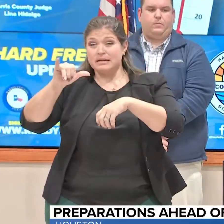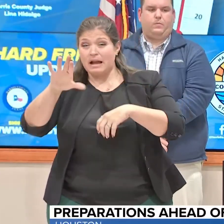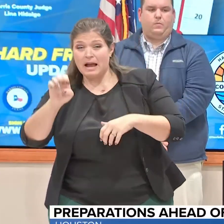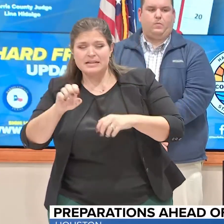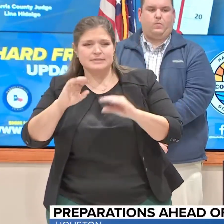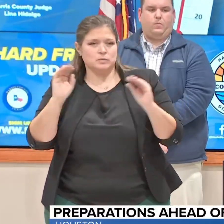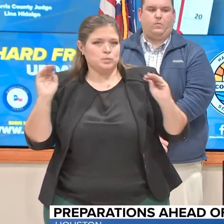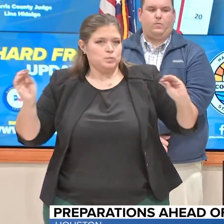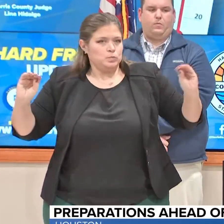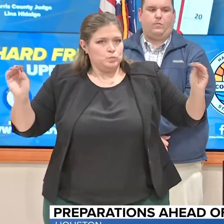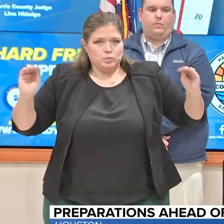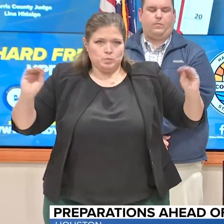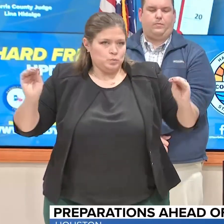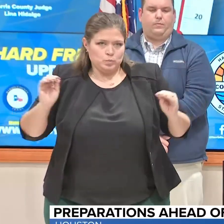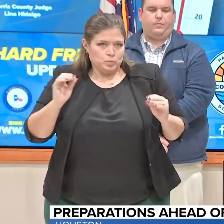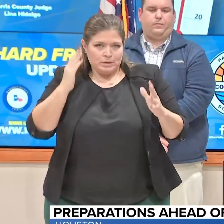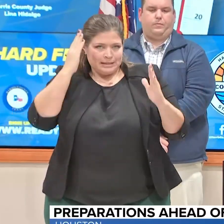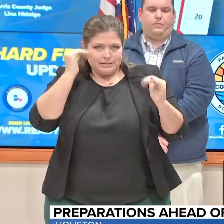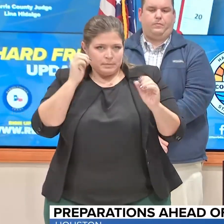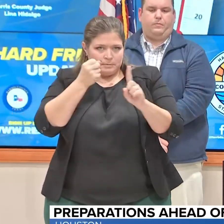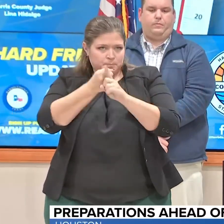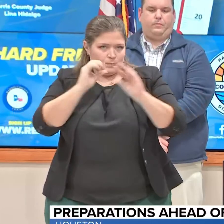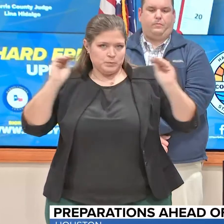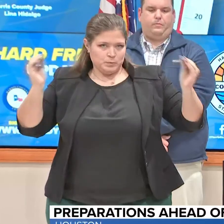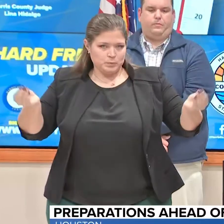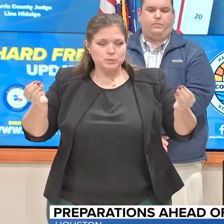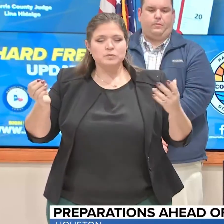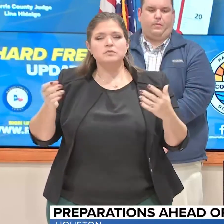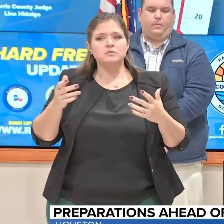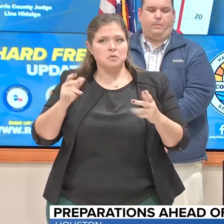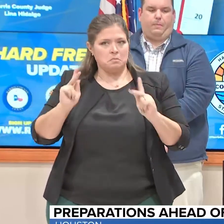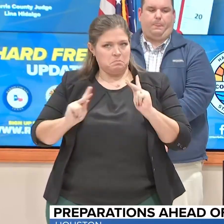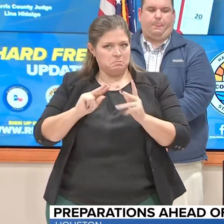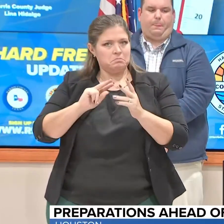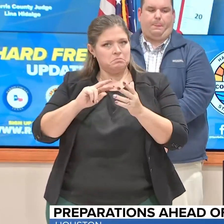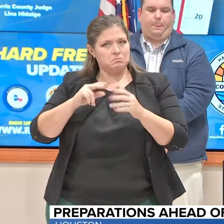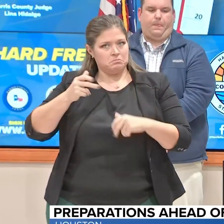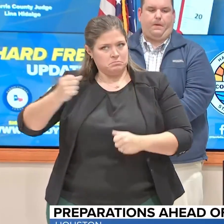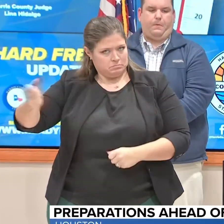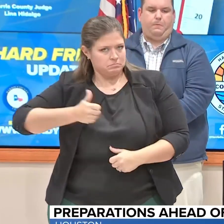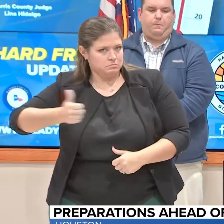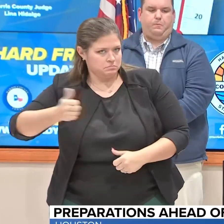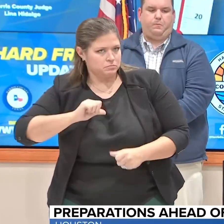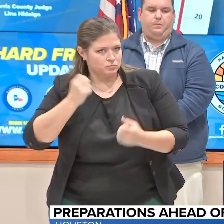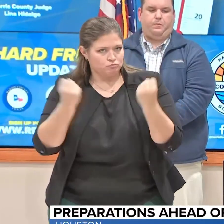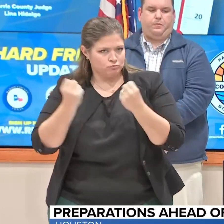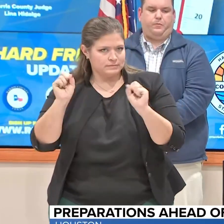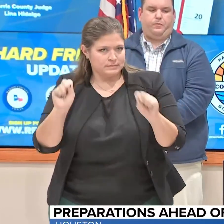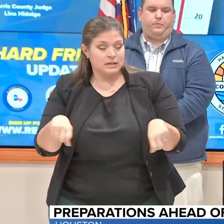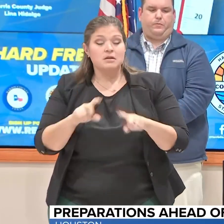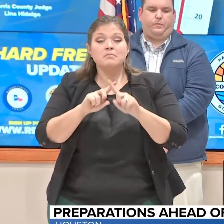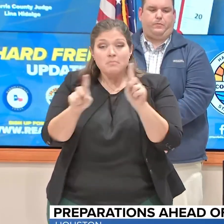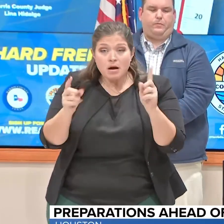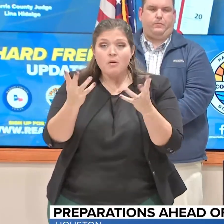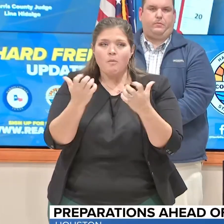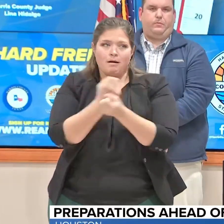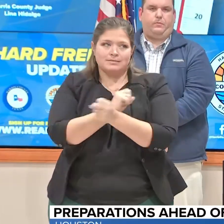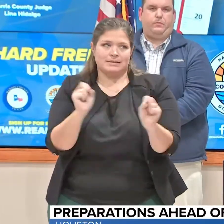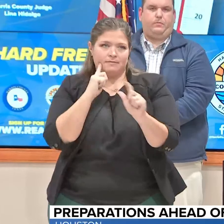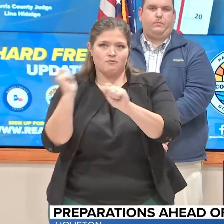terms of people being able to travel, go back and forth. But we do want to keep people safe from the hard